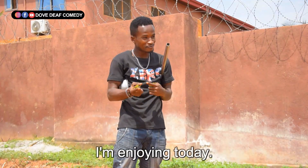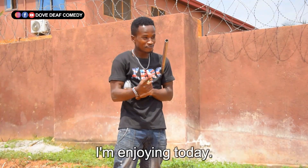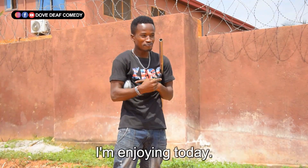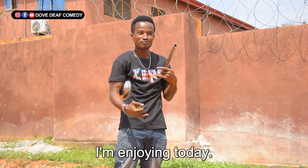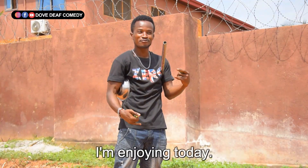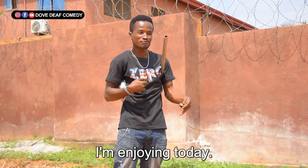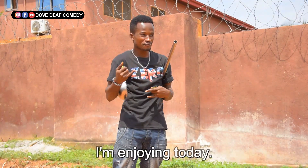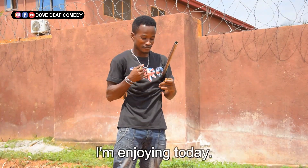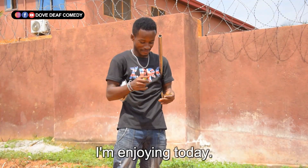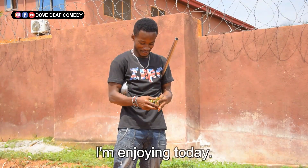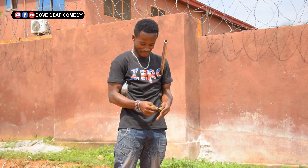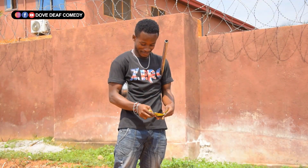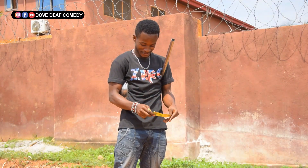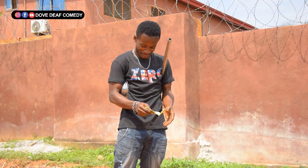I'm enjoying today.